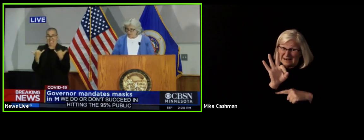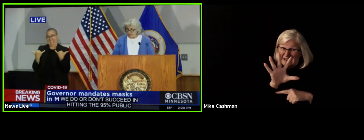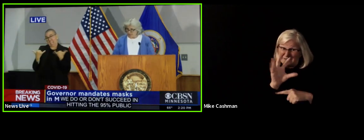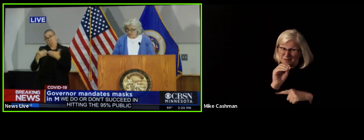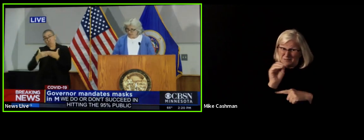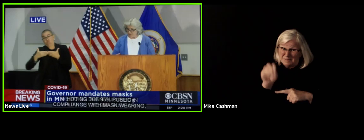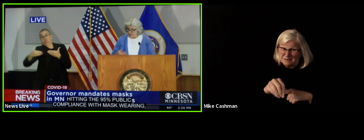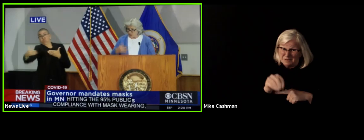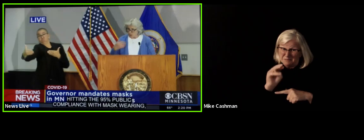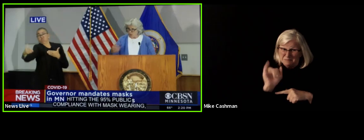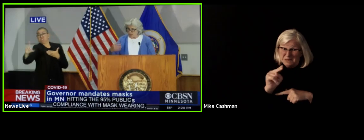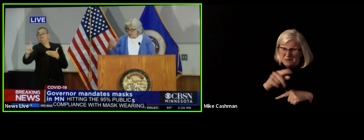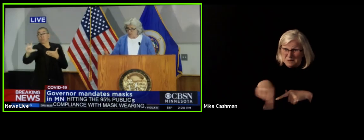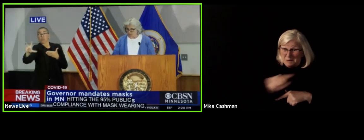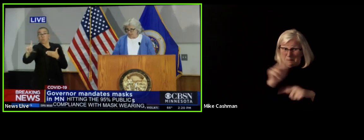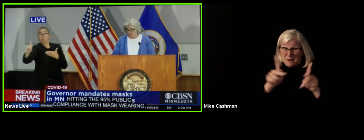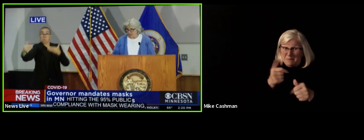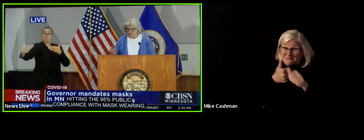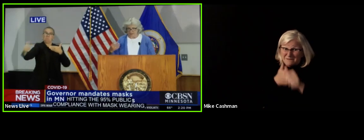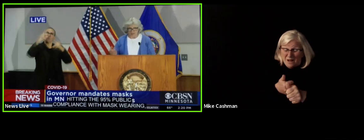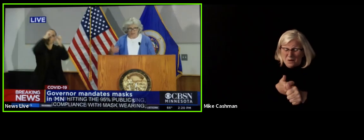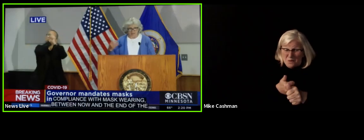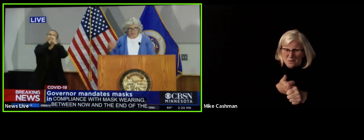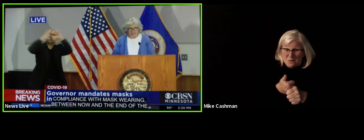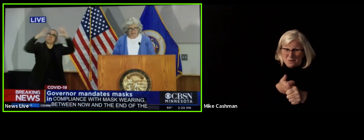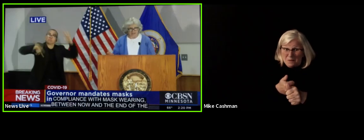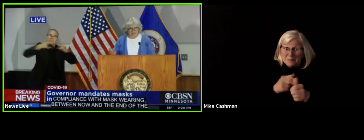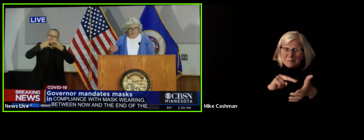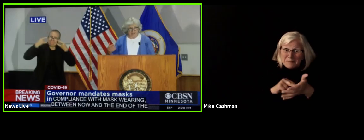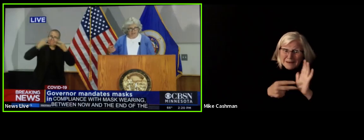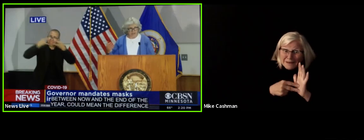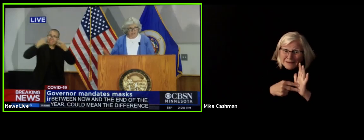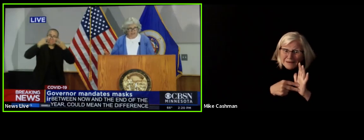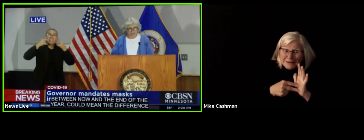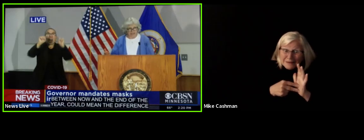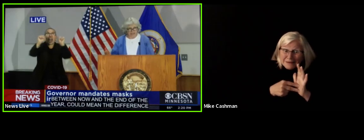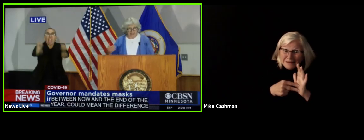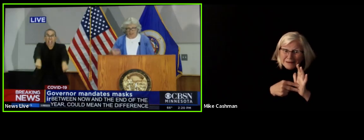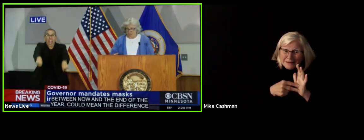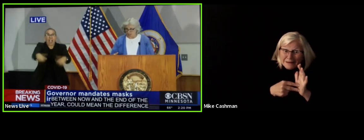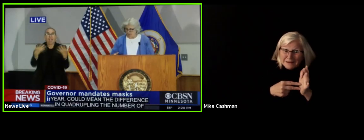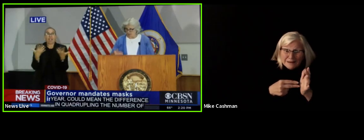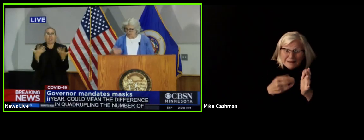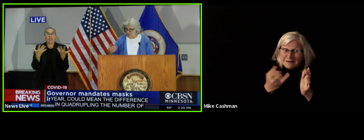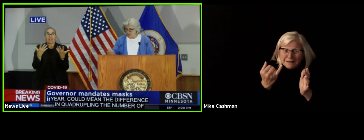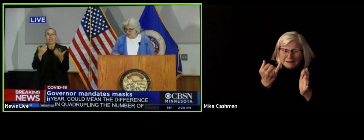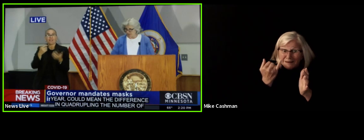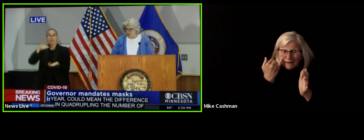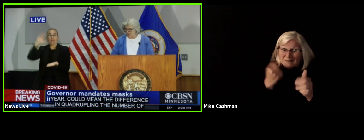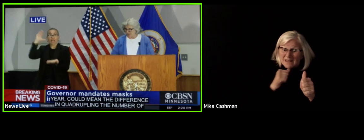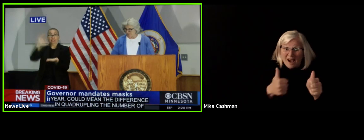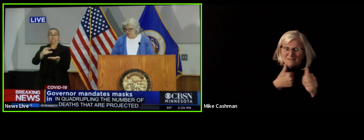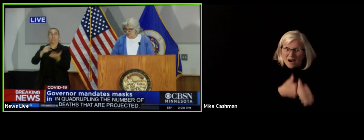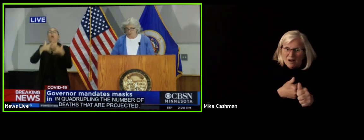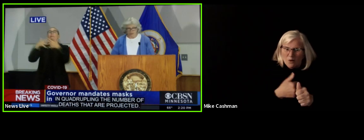would mean the difference in quadrupling the number of deaths that are projected in our country by the end of